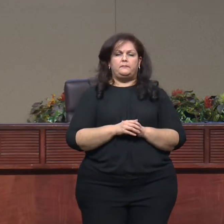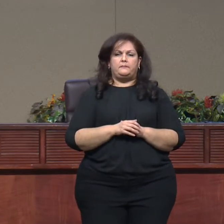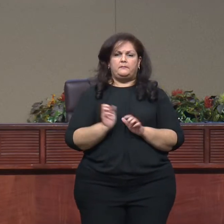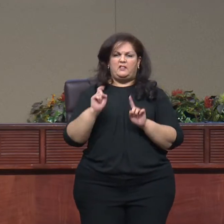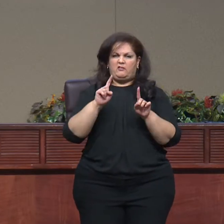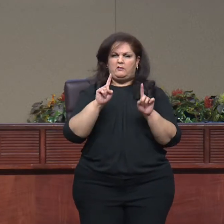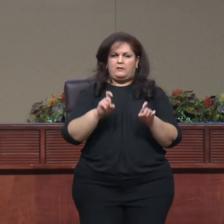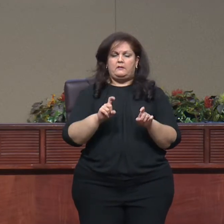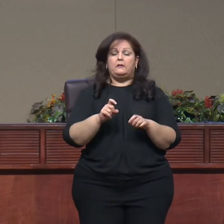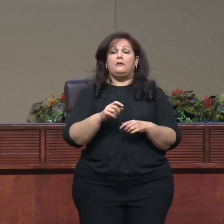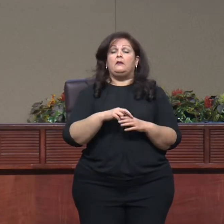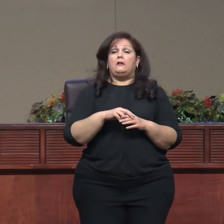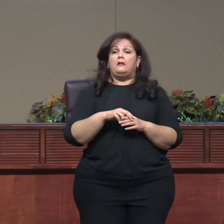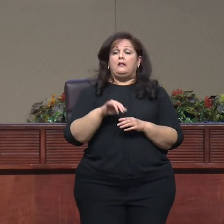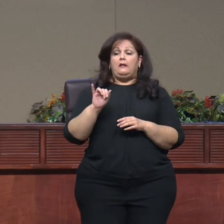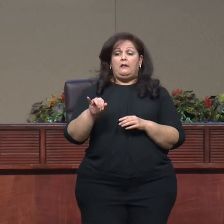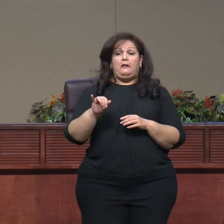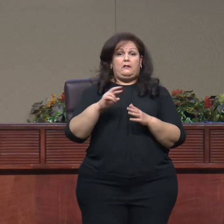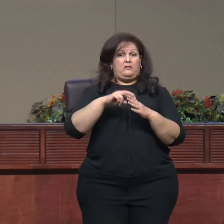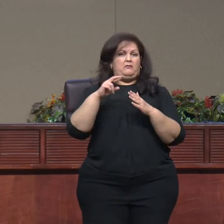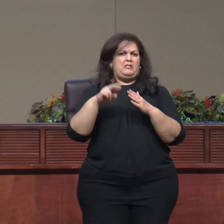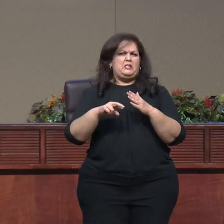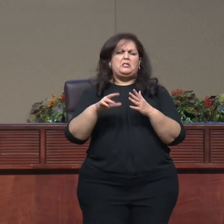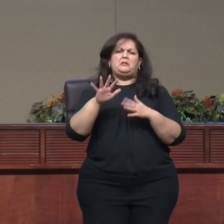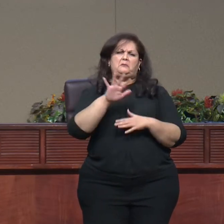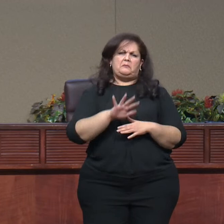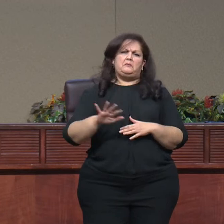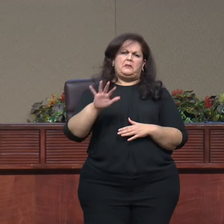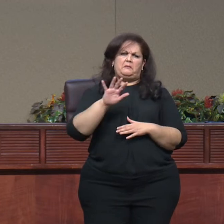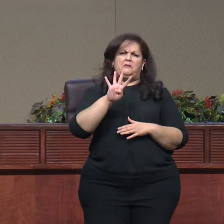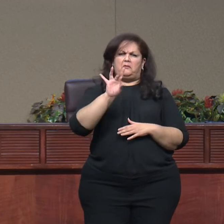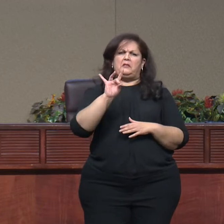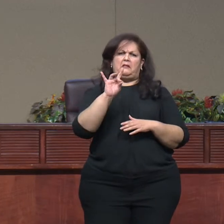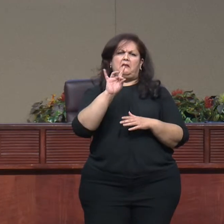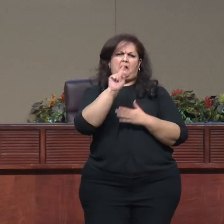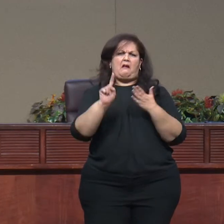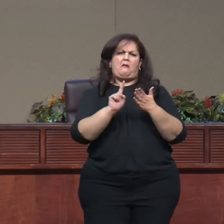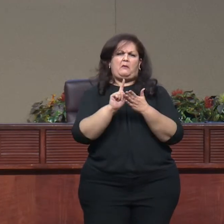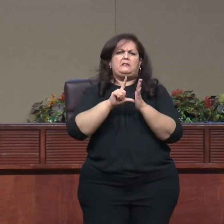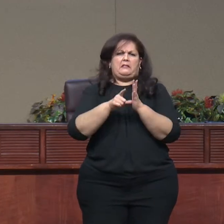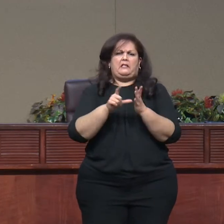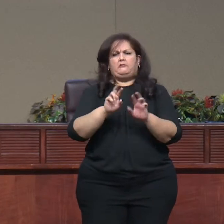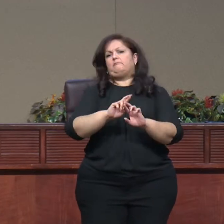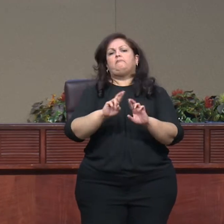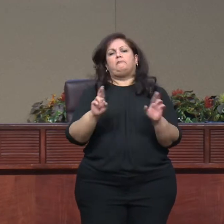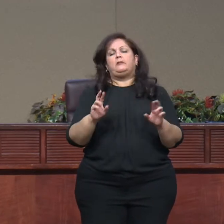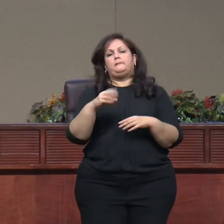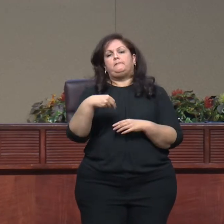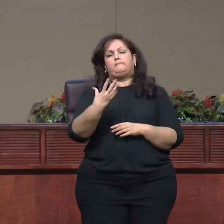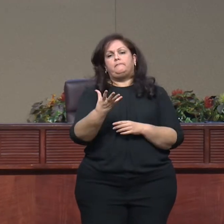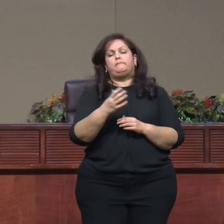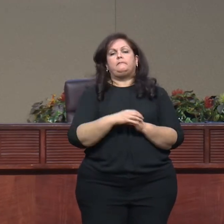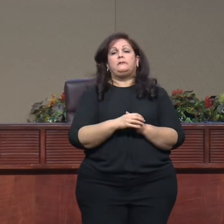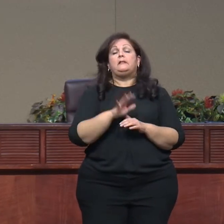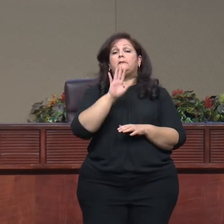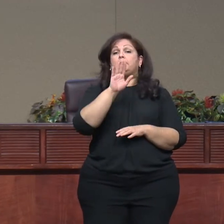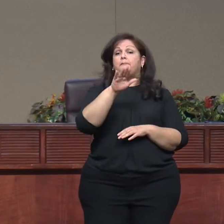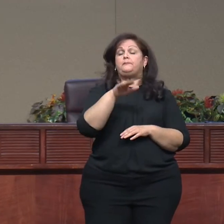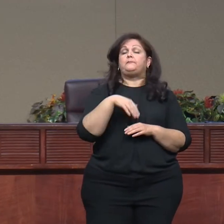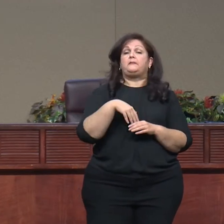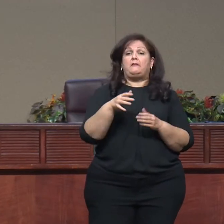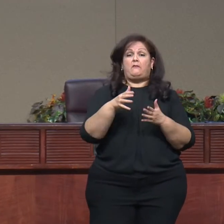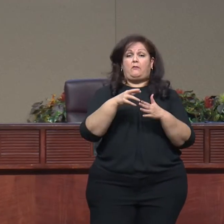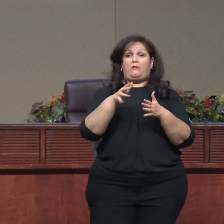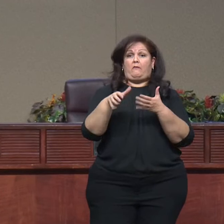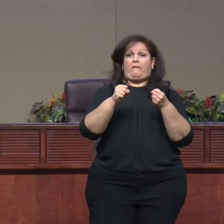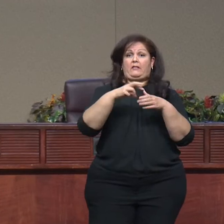The results at that site are available within about a 48-hour period of time. Rapid antigen